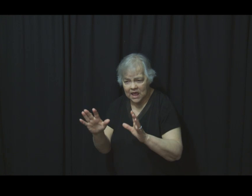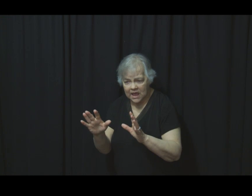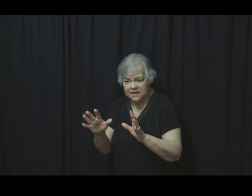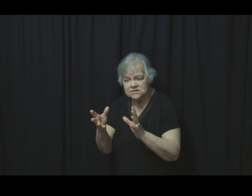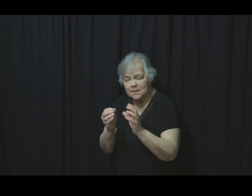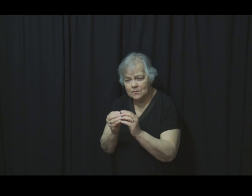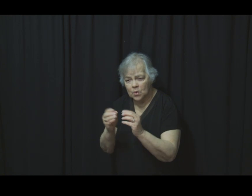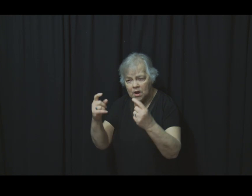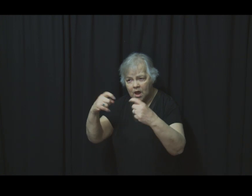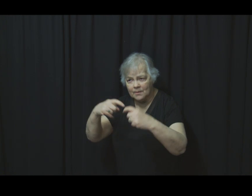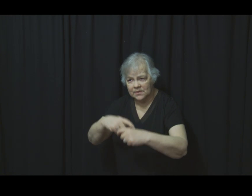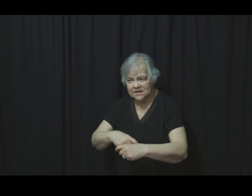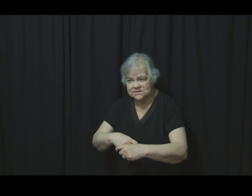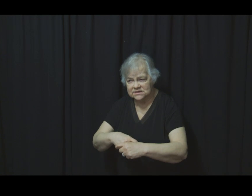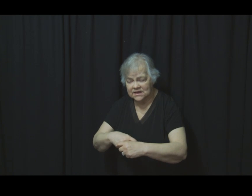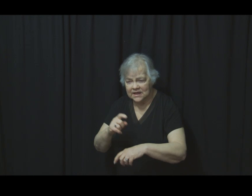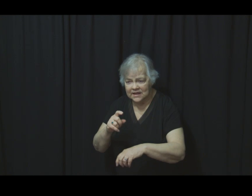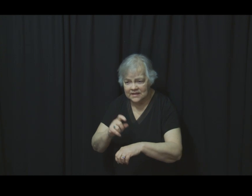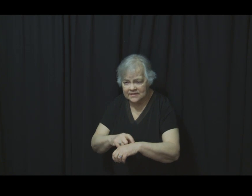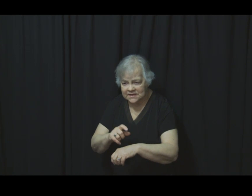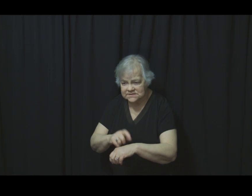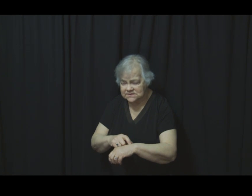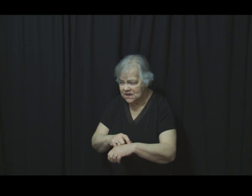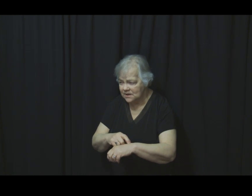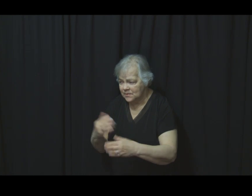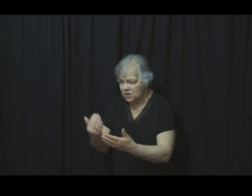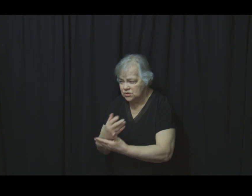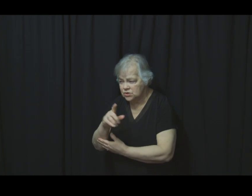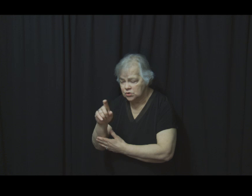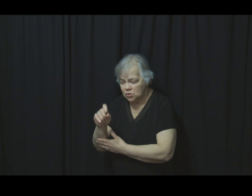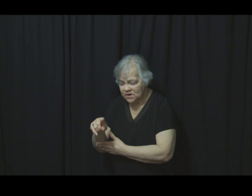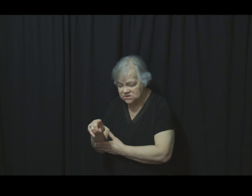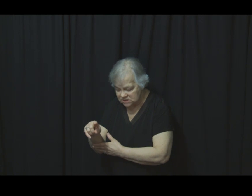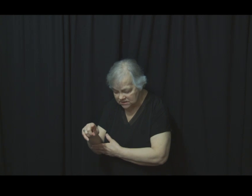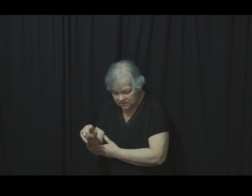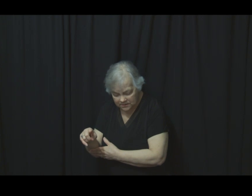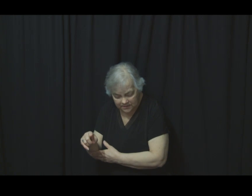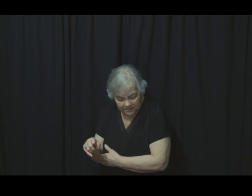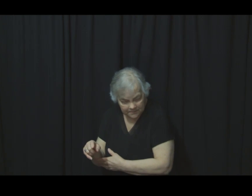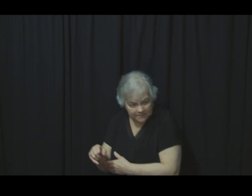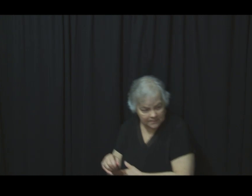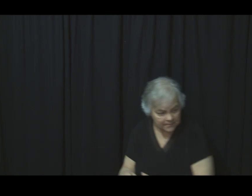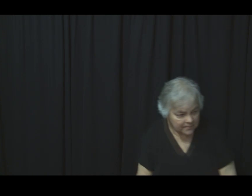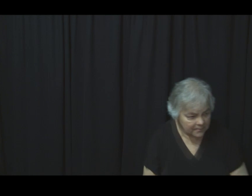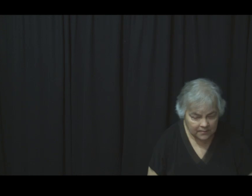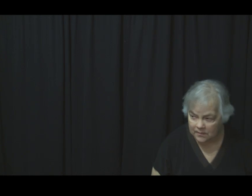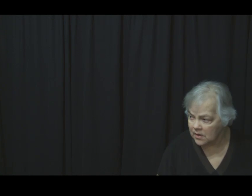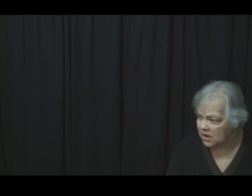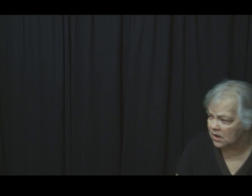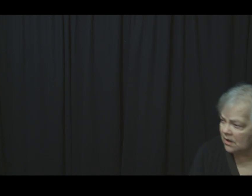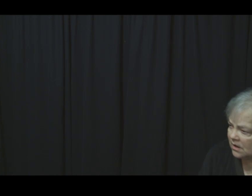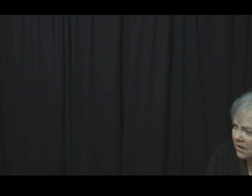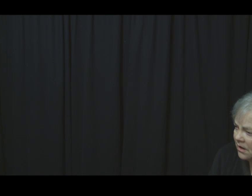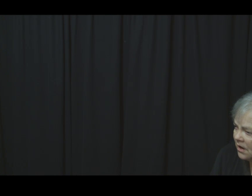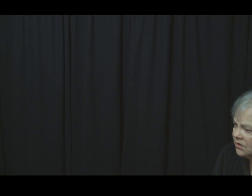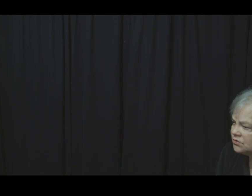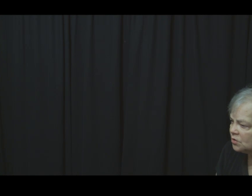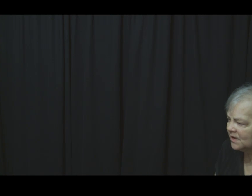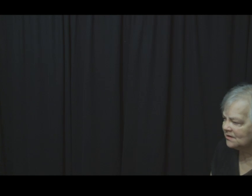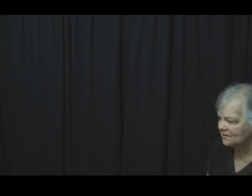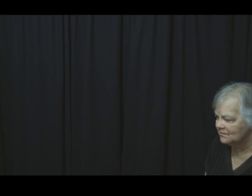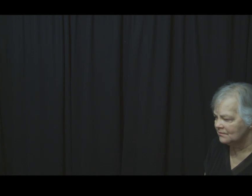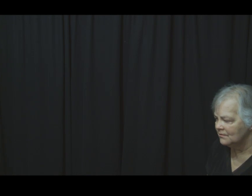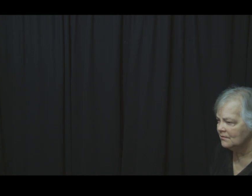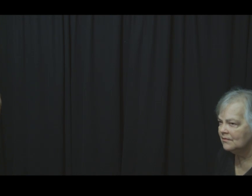complex. And that's time. New question for you, Mr. Nye. How did consciousness come from matter? Don't